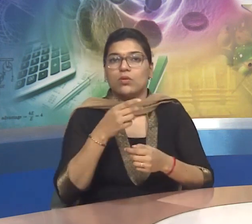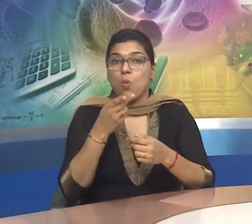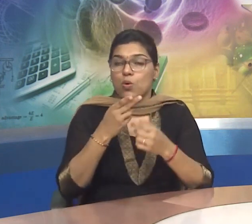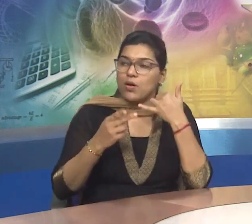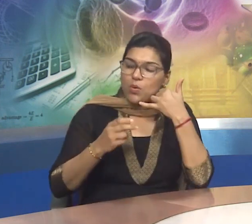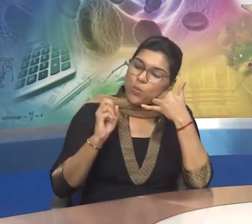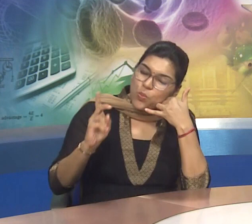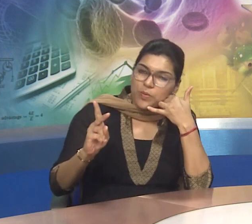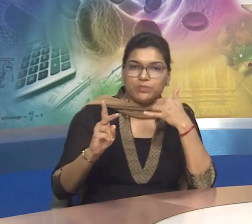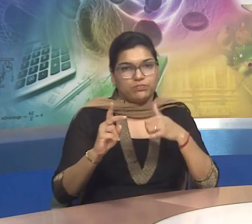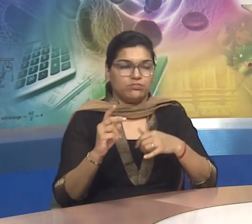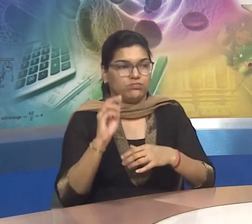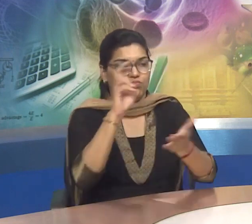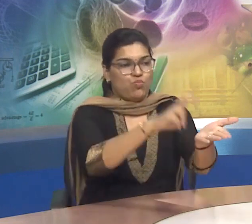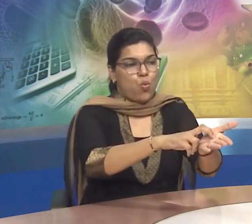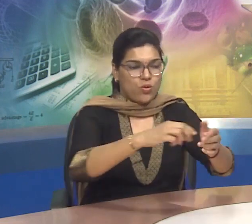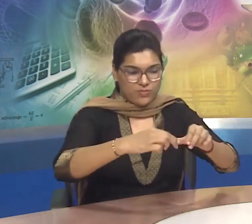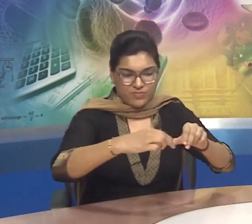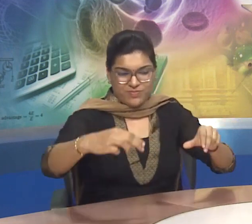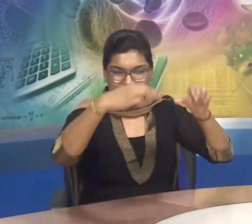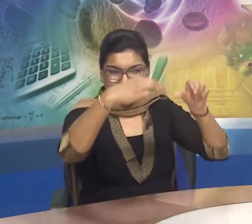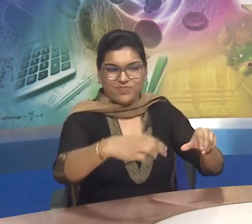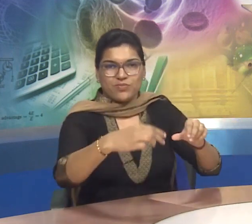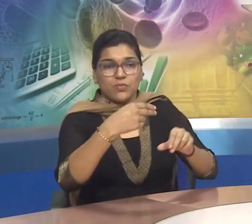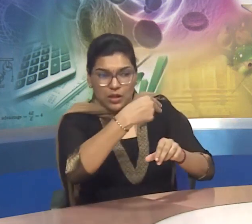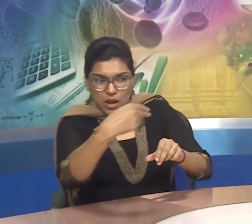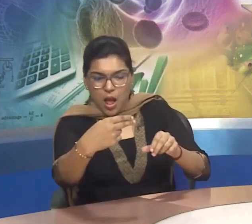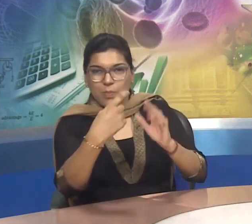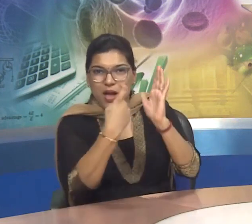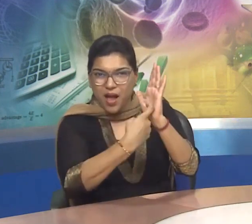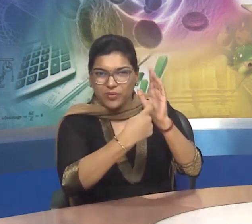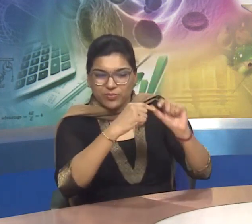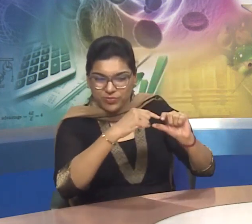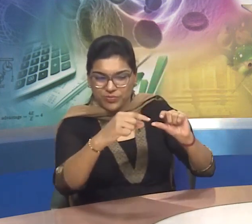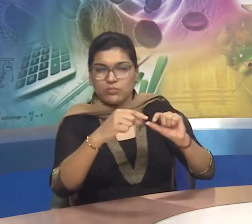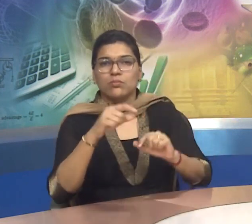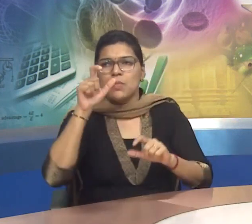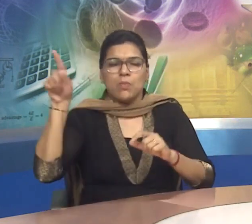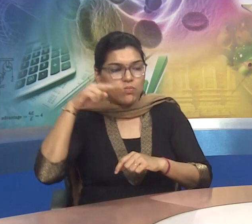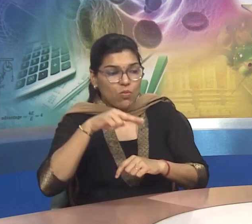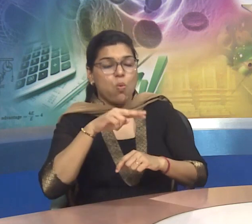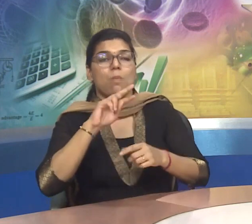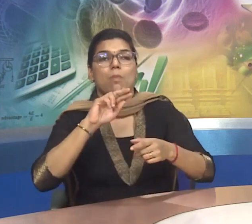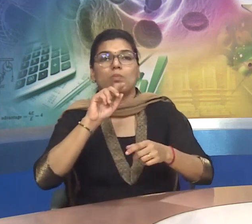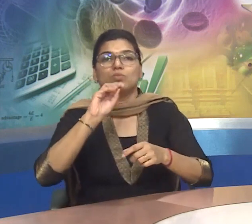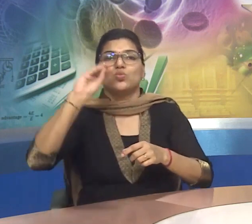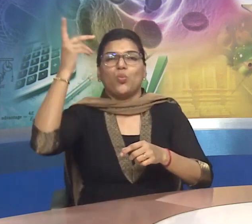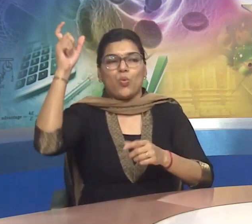to a restaurant, you book your table, you fix an appointment and reserve your table or reserve your